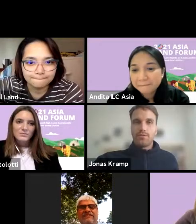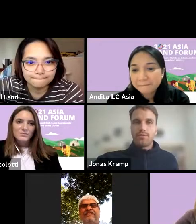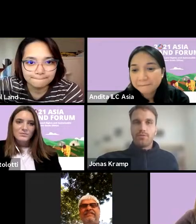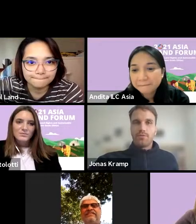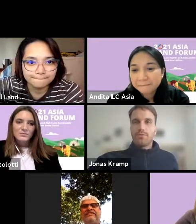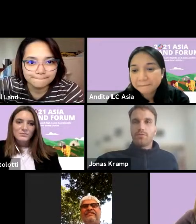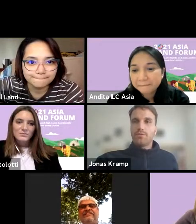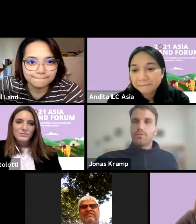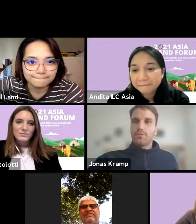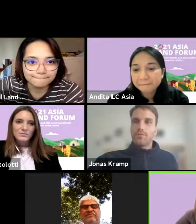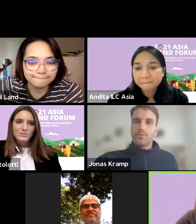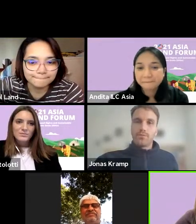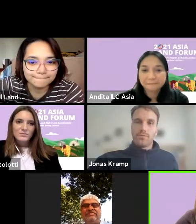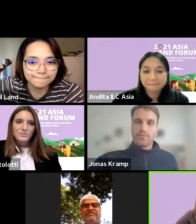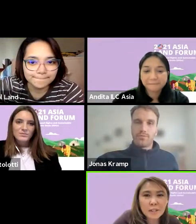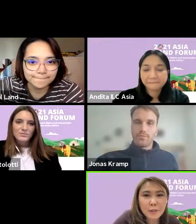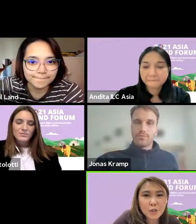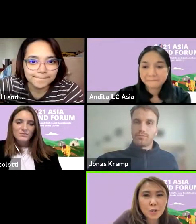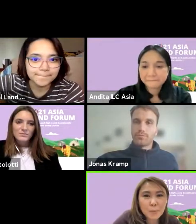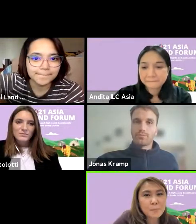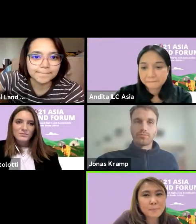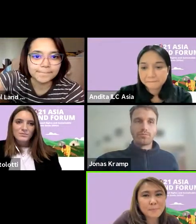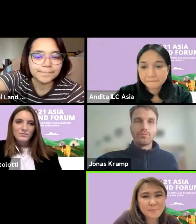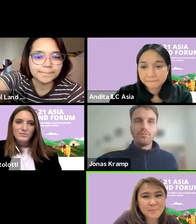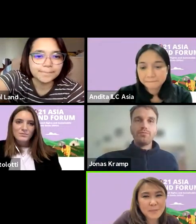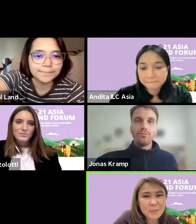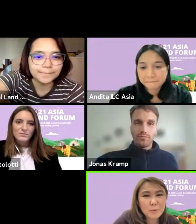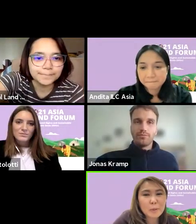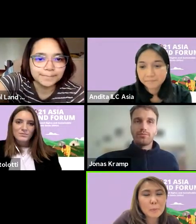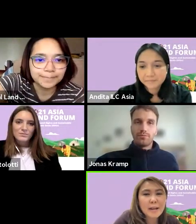Bye-bye. AIPP team did great job.